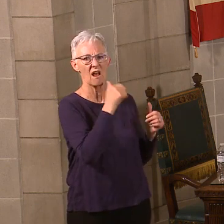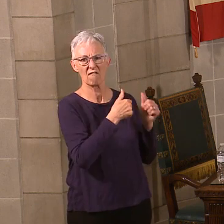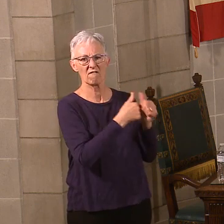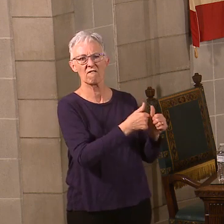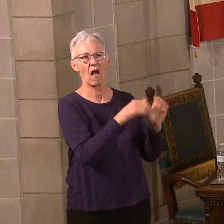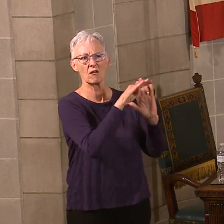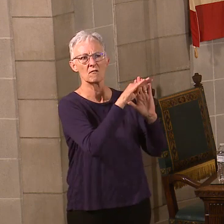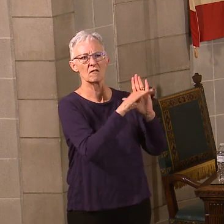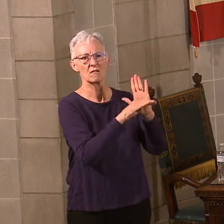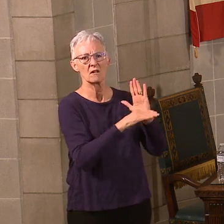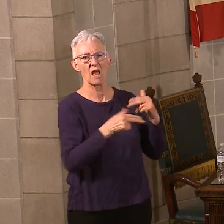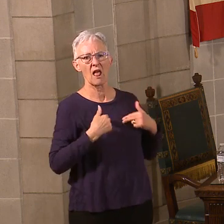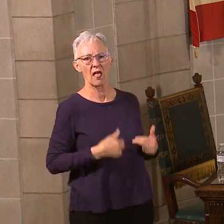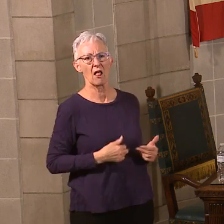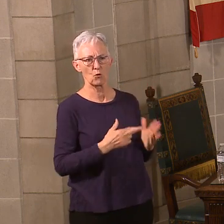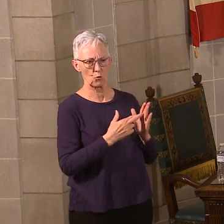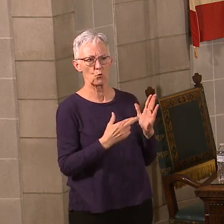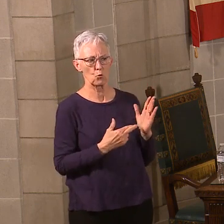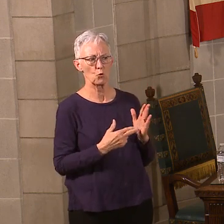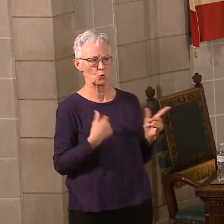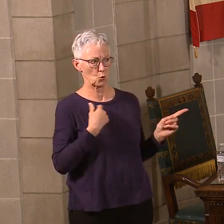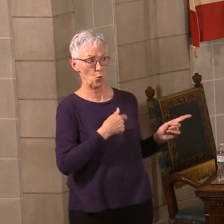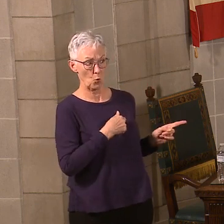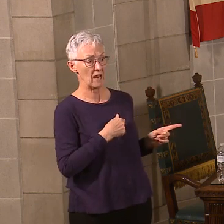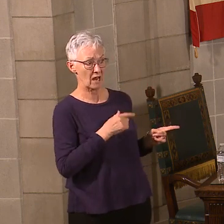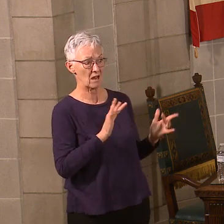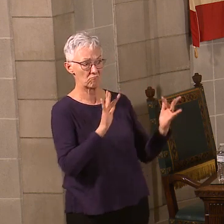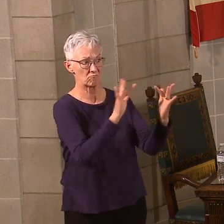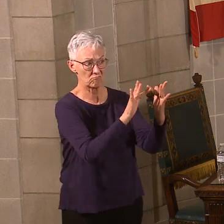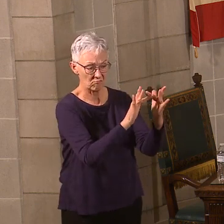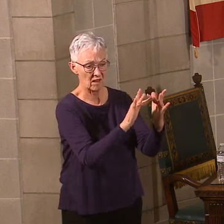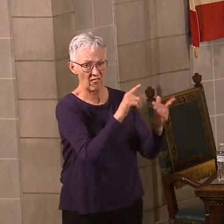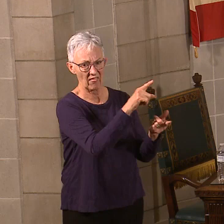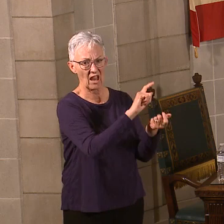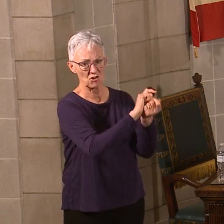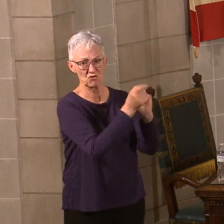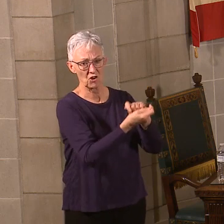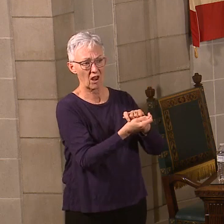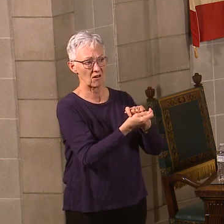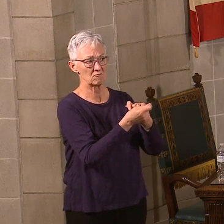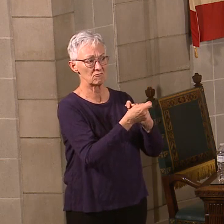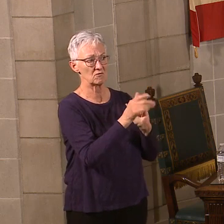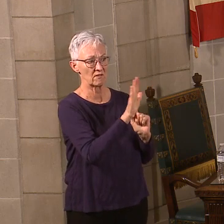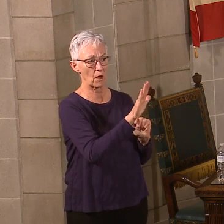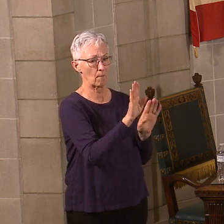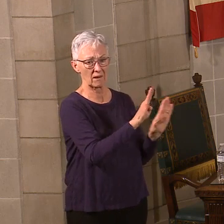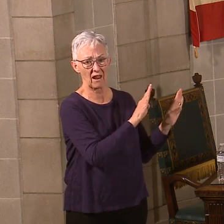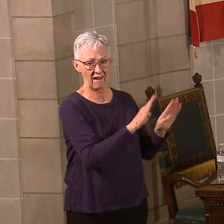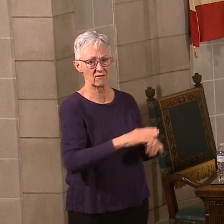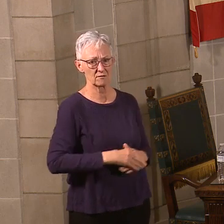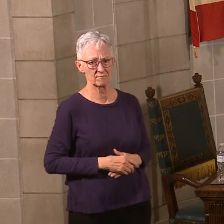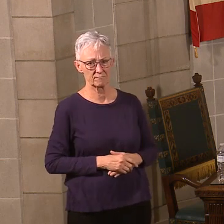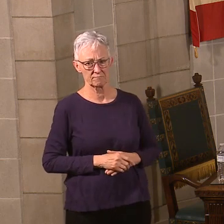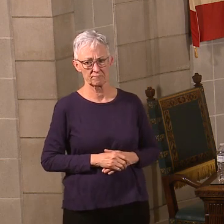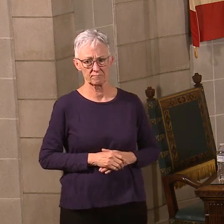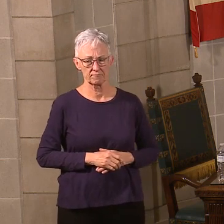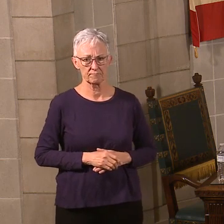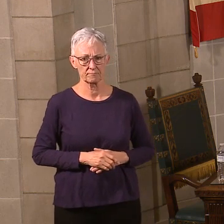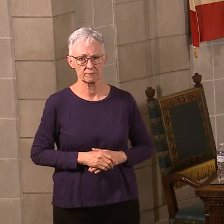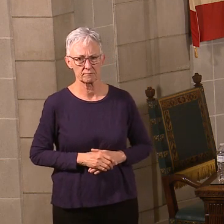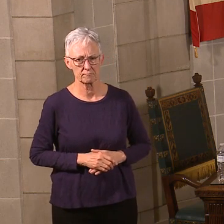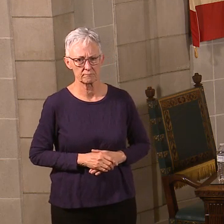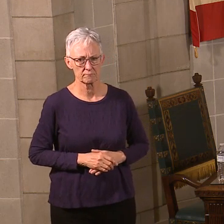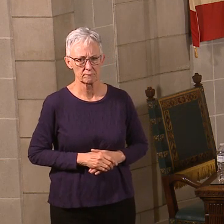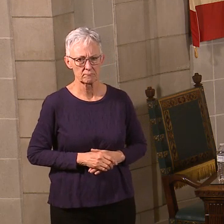Yeah. I want to ask you about, like, on Albert Park. We saw in the data that a lot more Nebraskans are going to these types of places, and I know Mayor Stothard has had concerns,